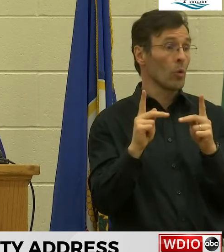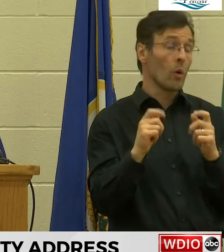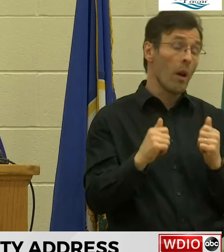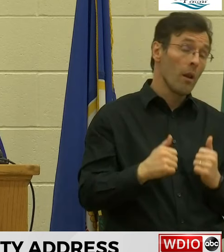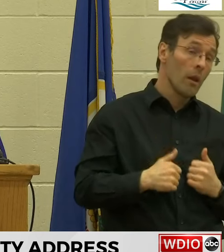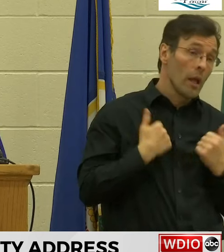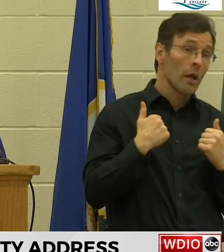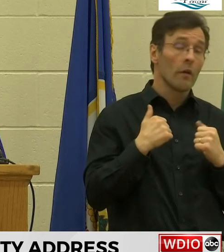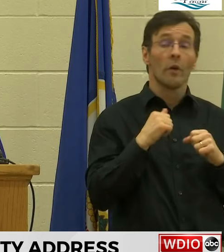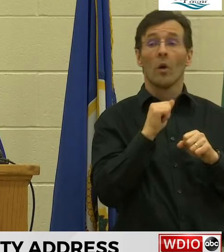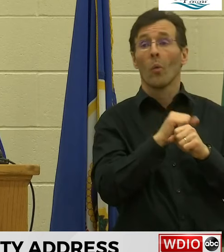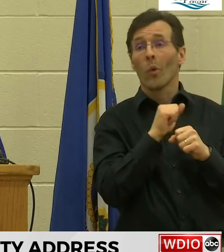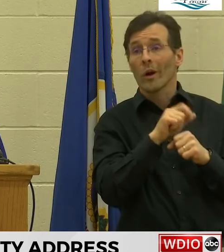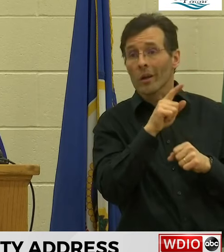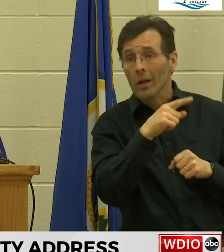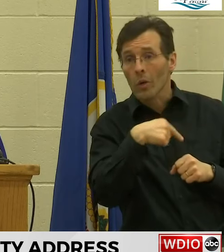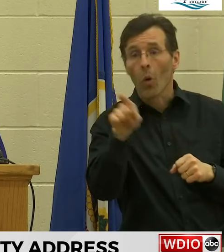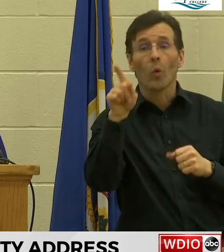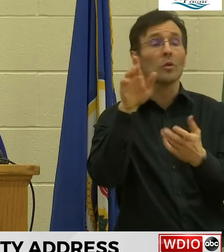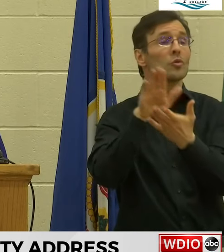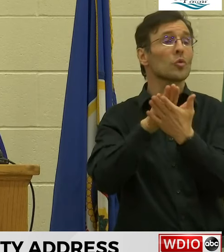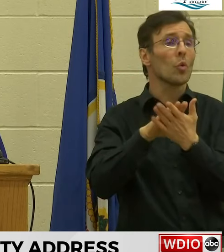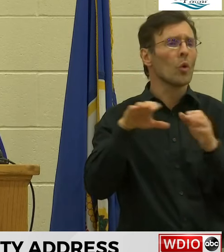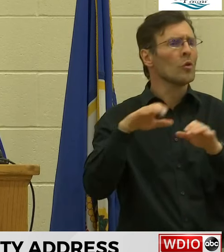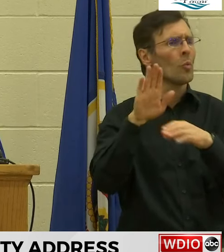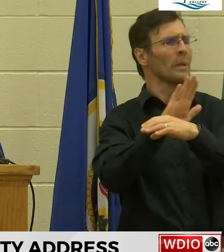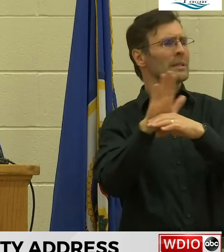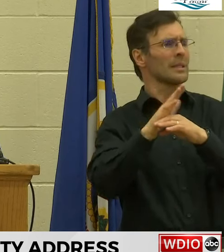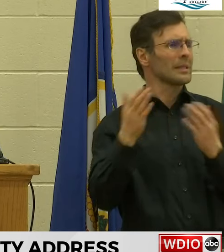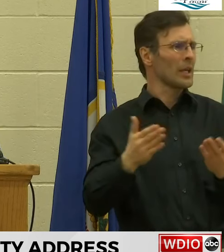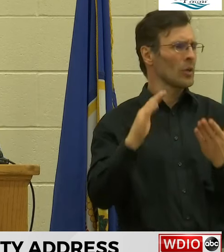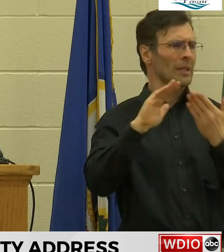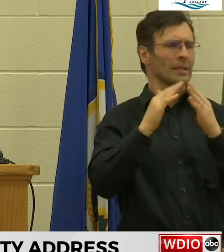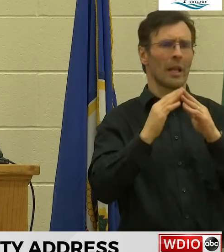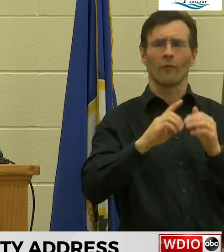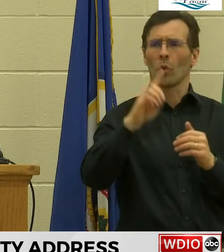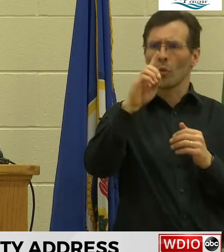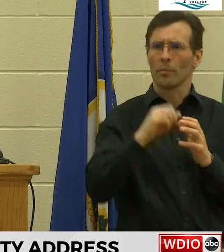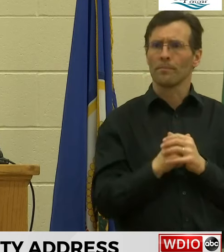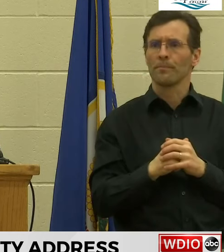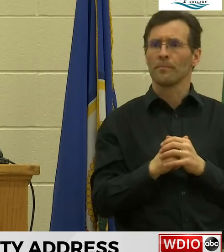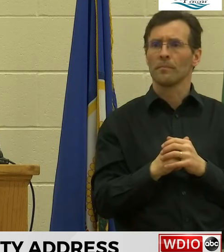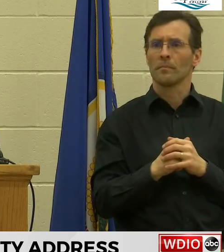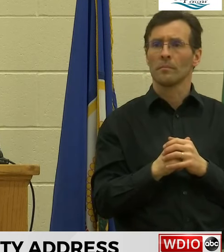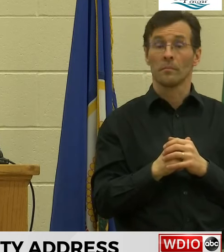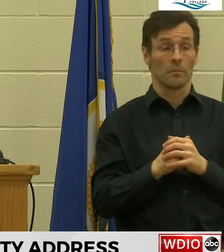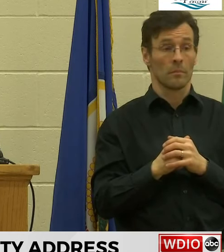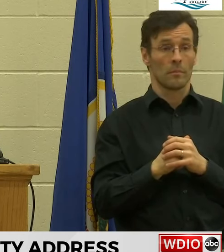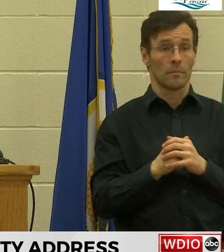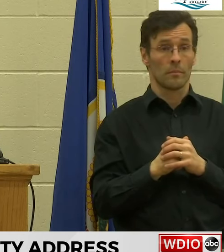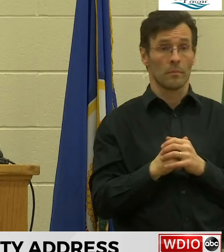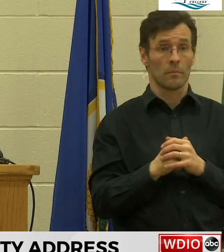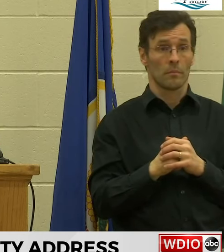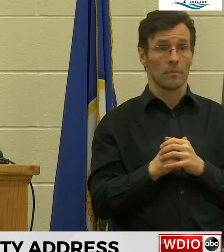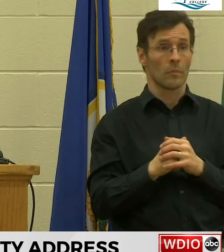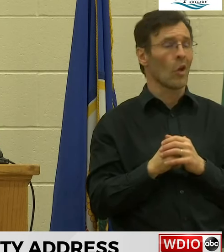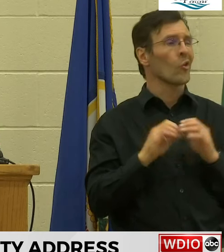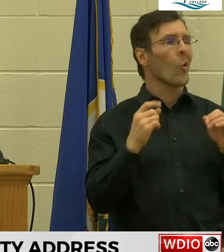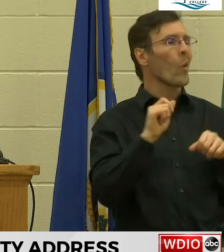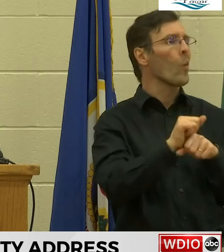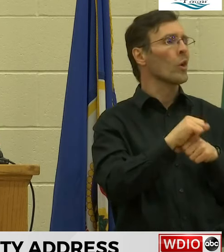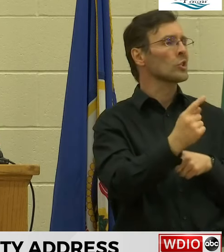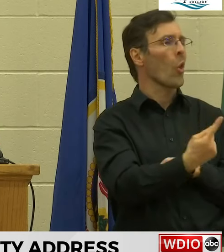work and go to school and do business in the city of Duluth. No one does their job on their